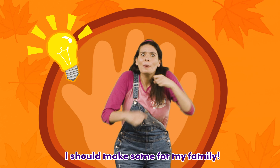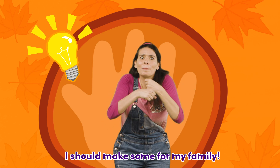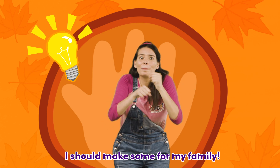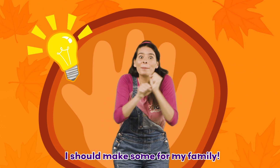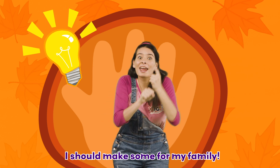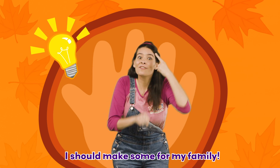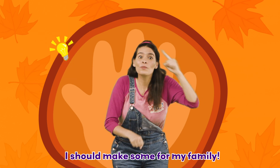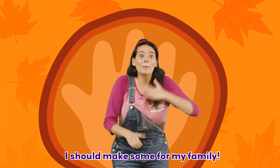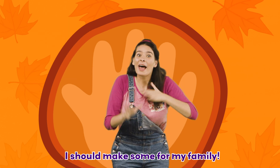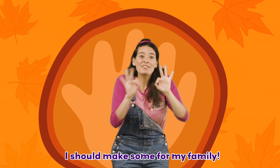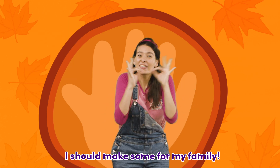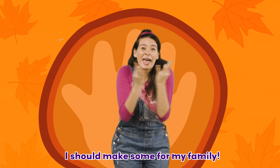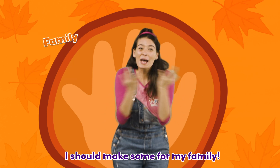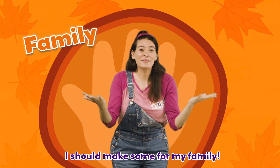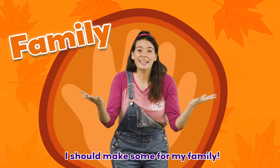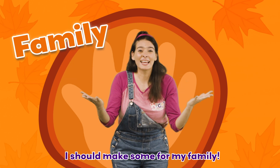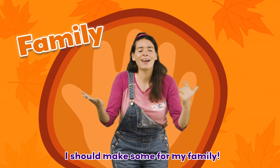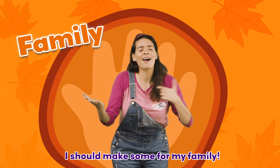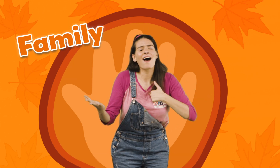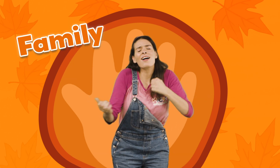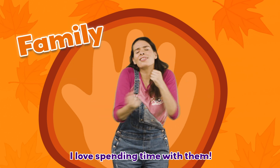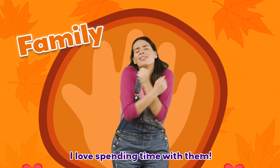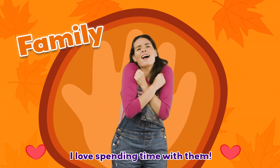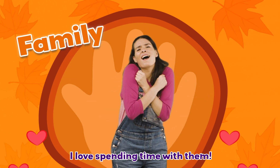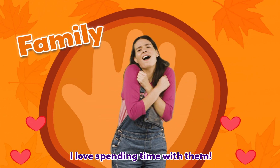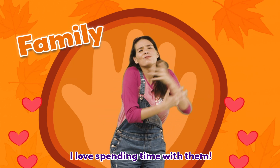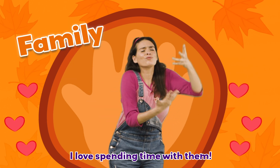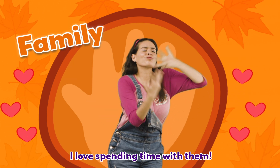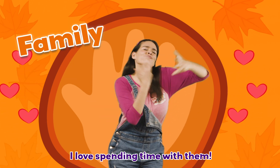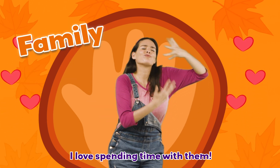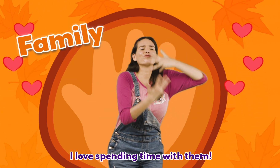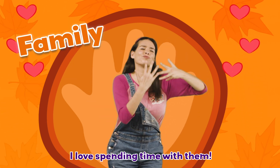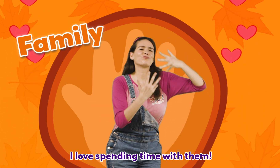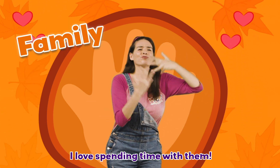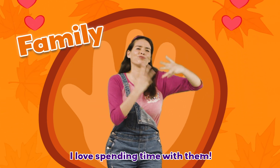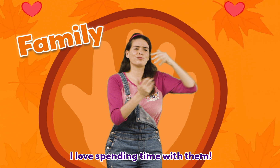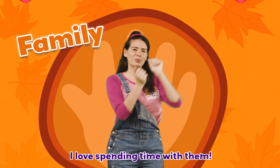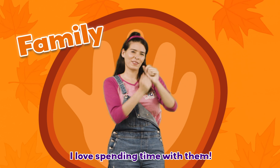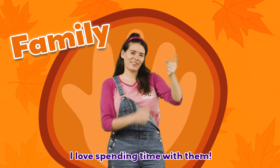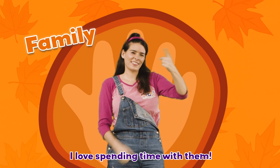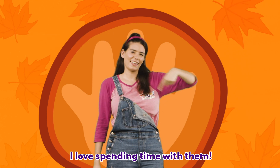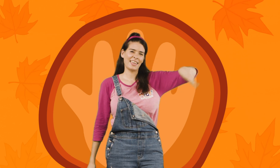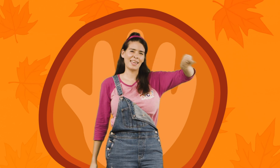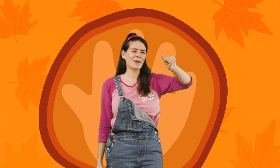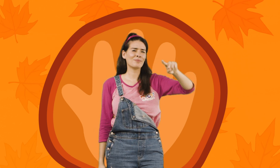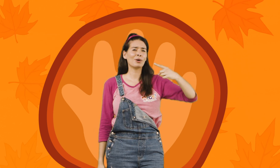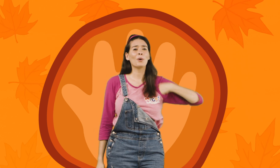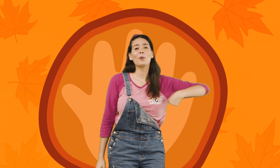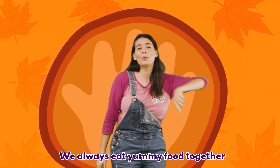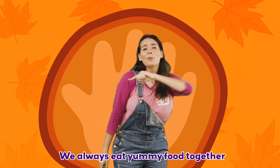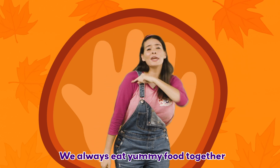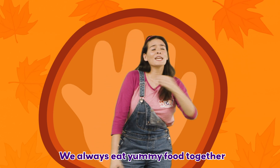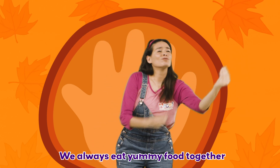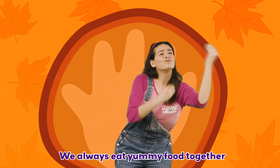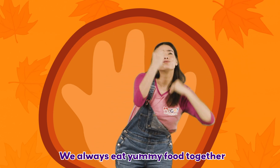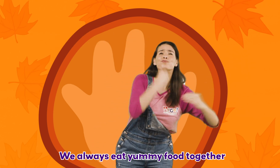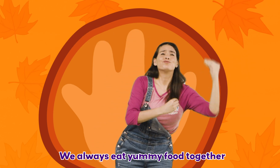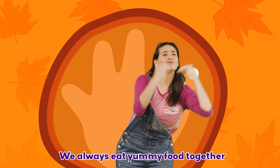I should make some for my family. I love spending time with them. We always